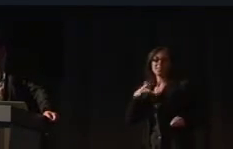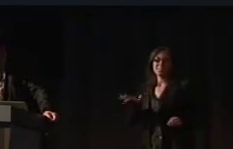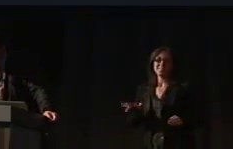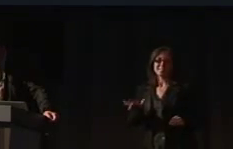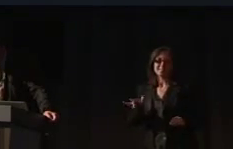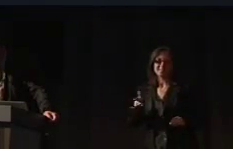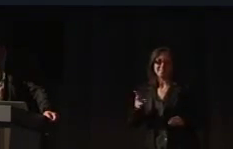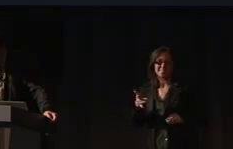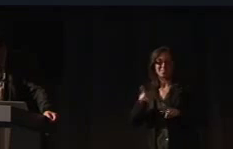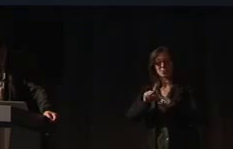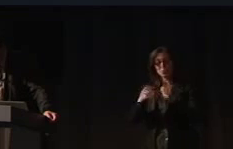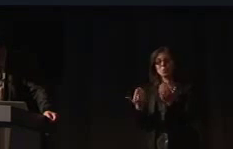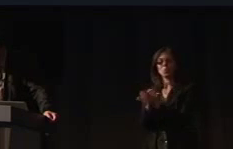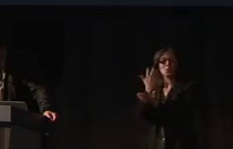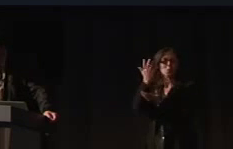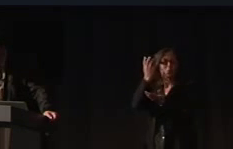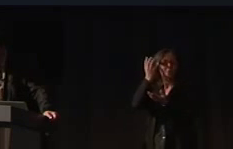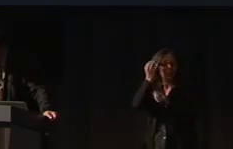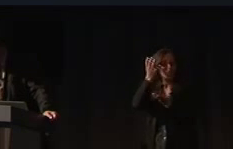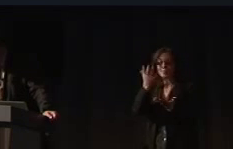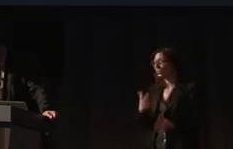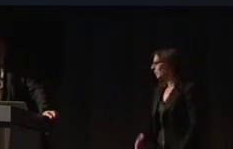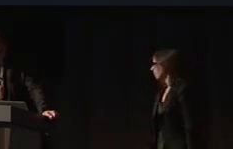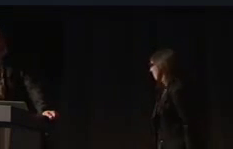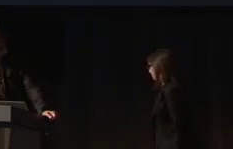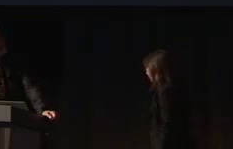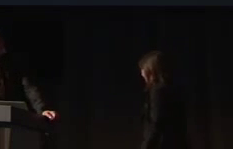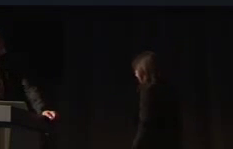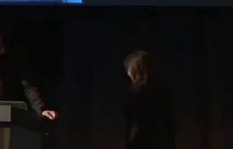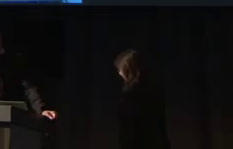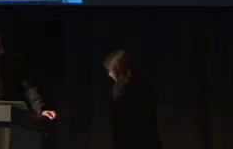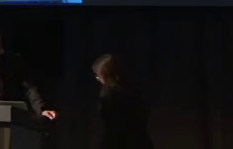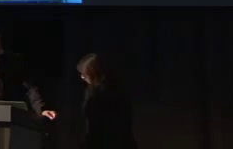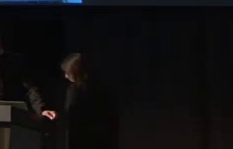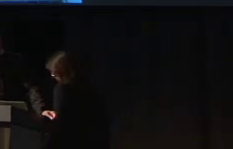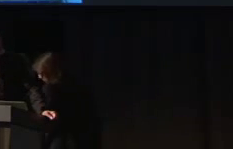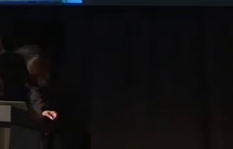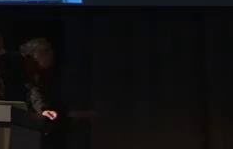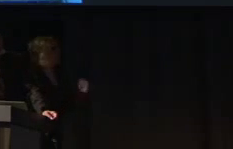to new phenomenon. So this is